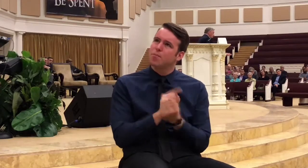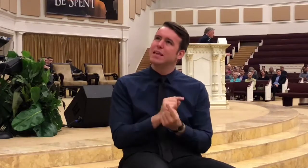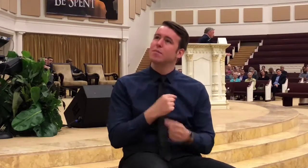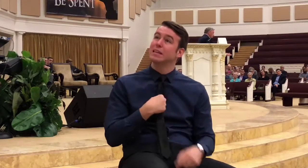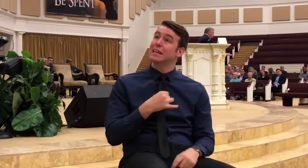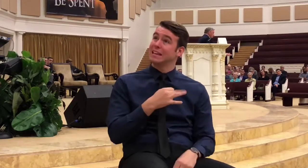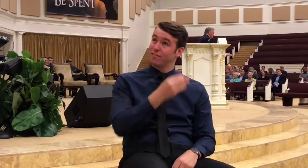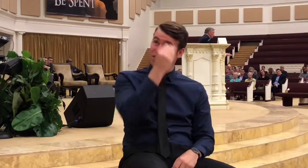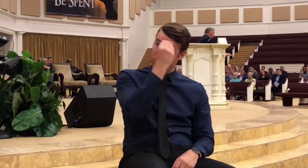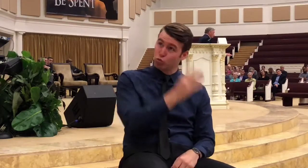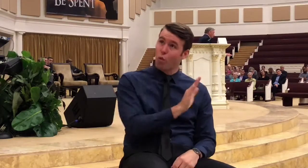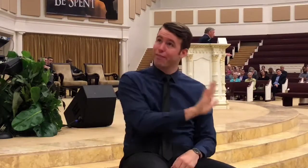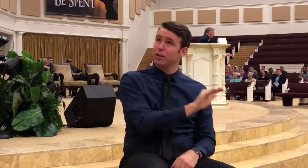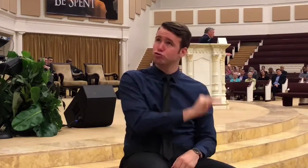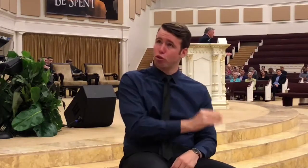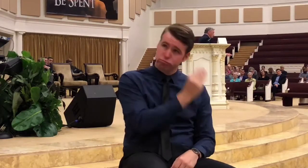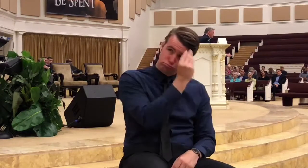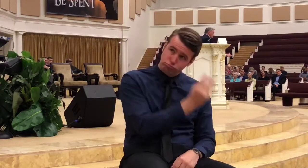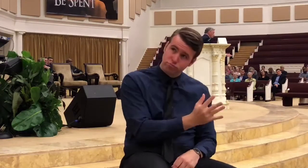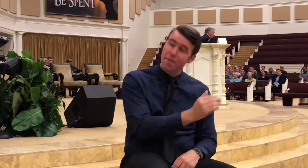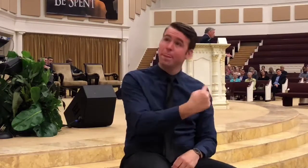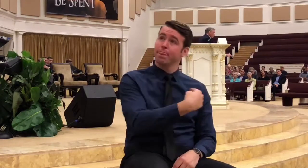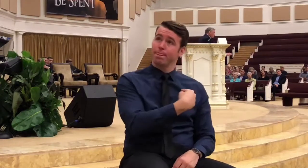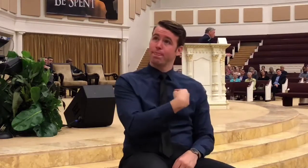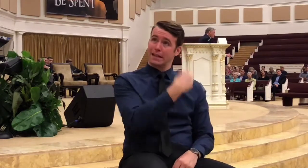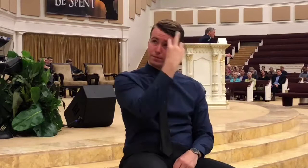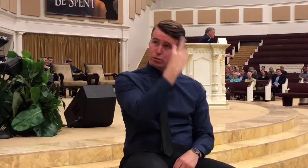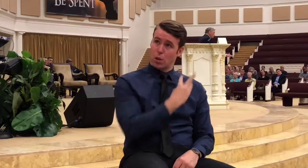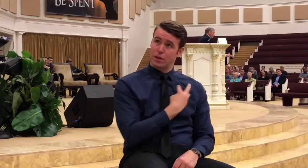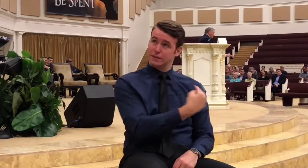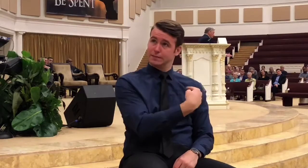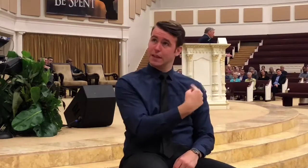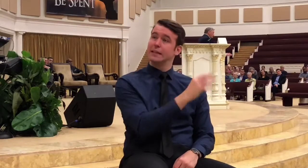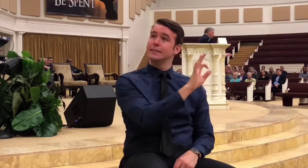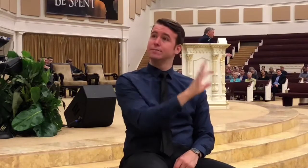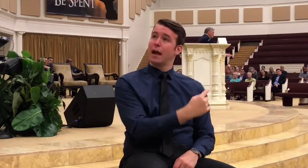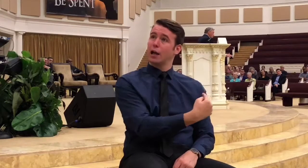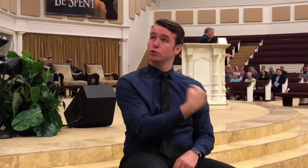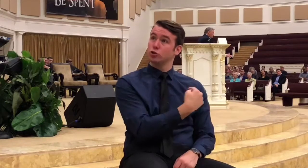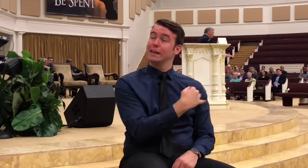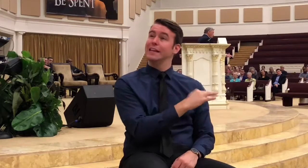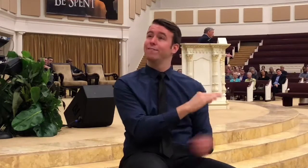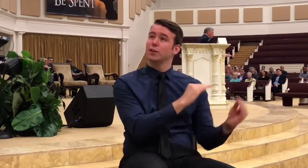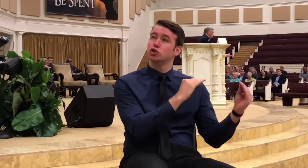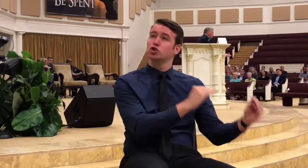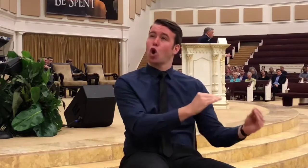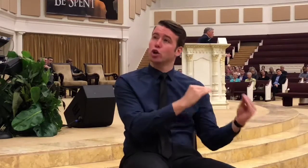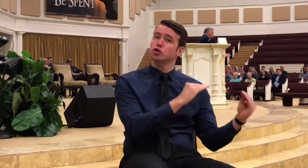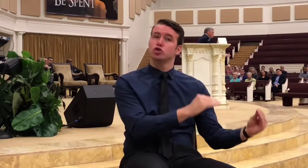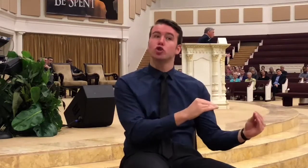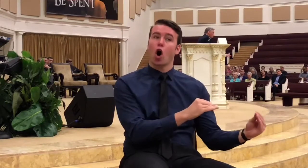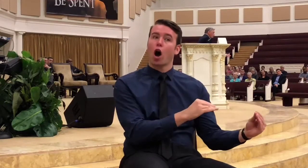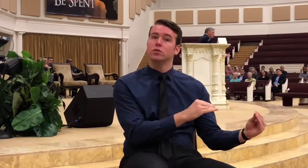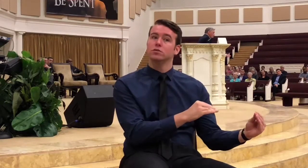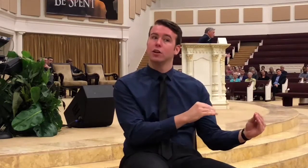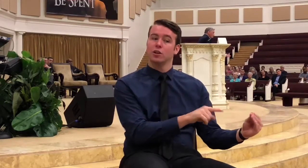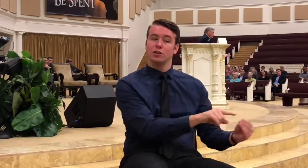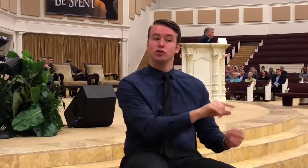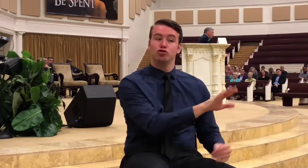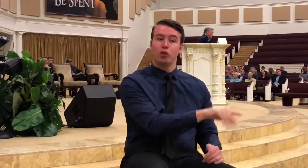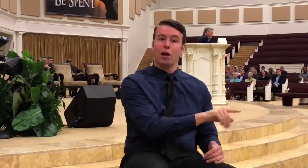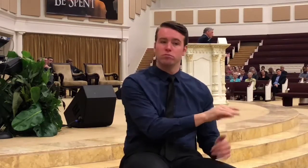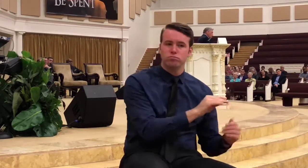if they told their little child, that's Brother Wilson. Brother Wilson is our pastor. And if they taught that child to